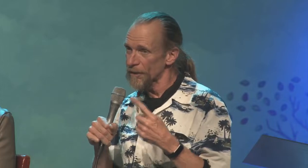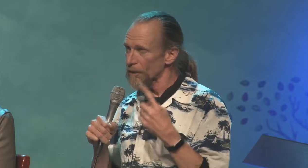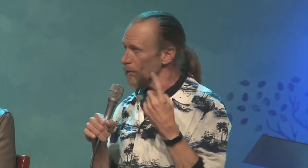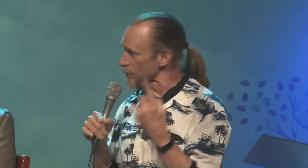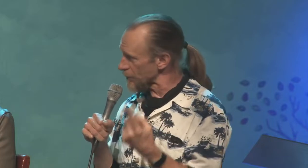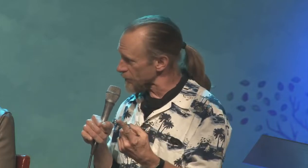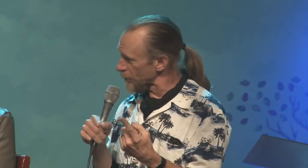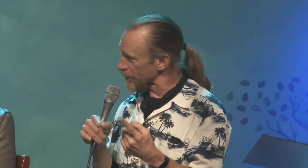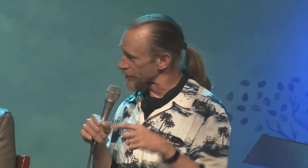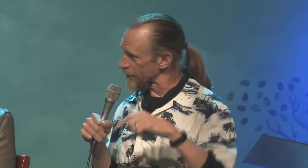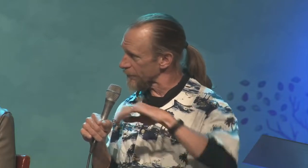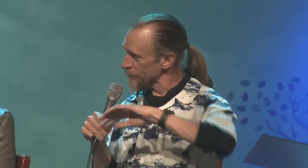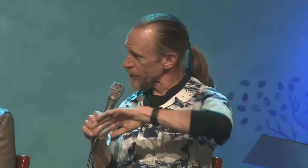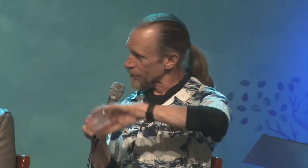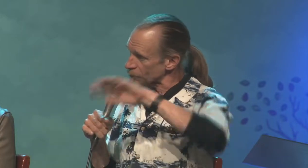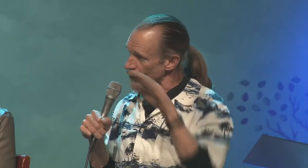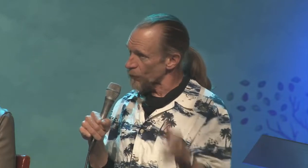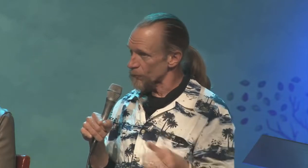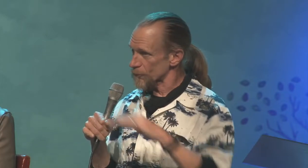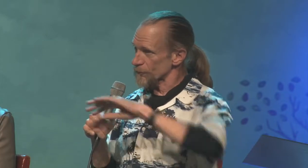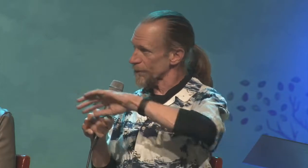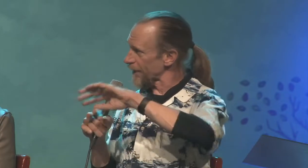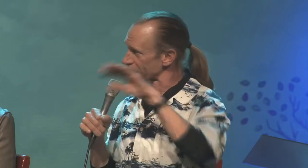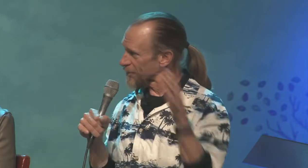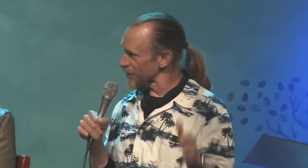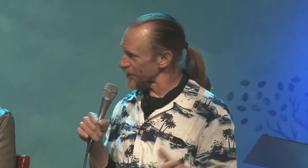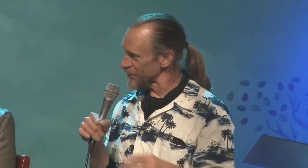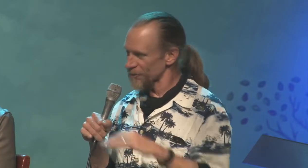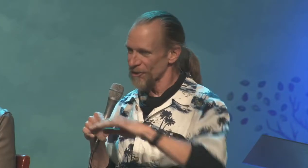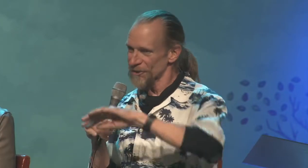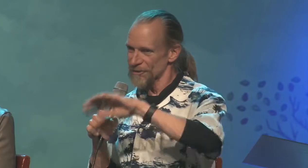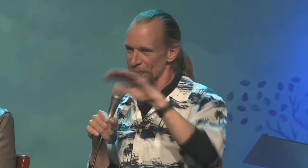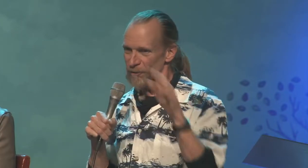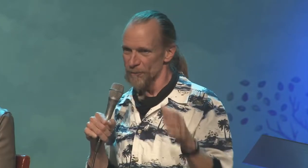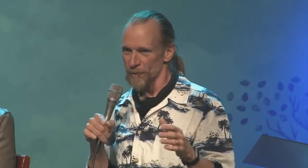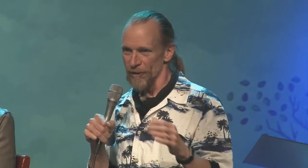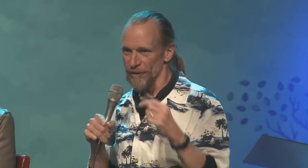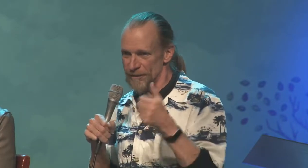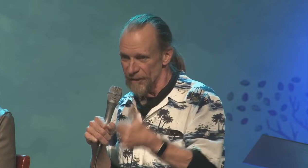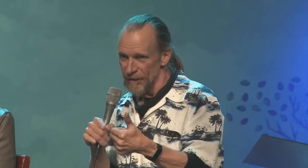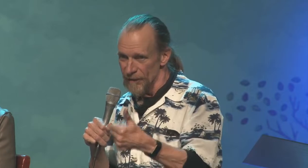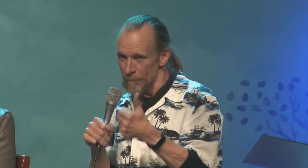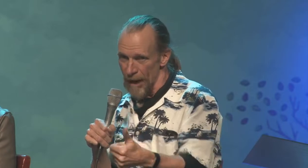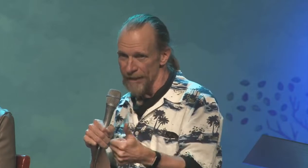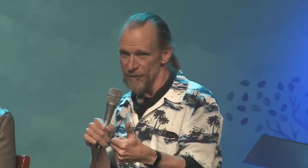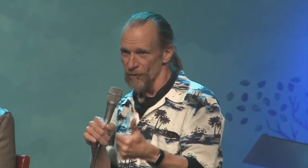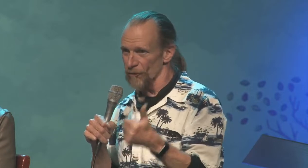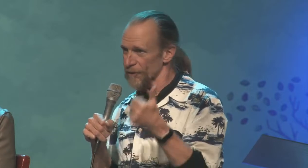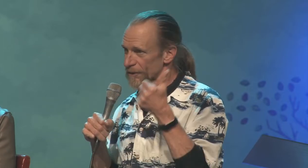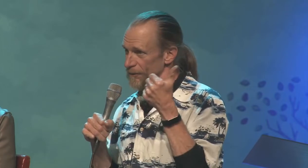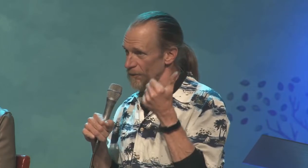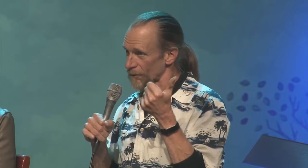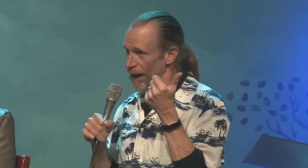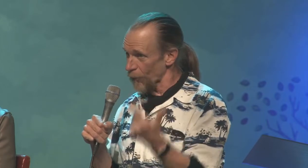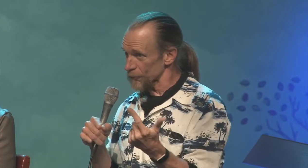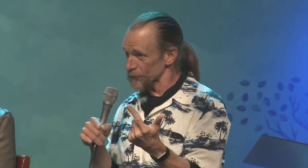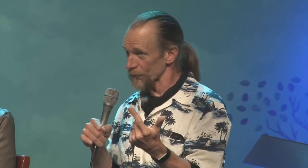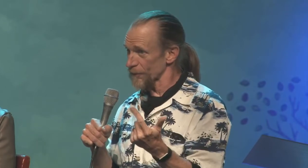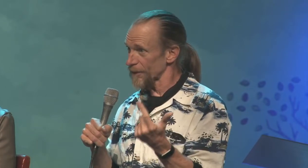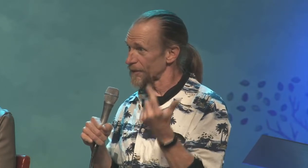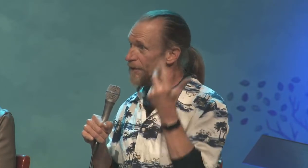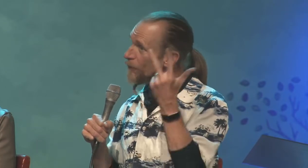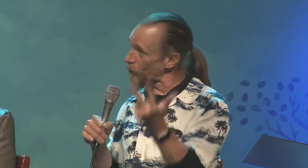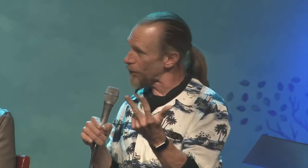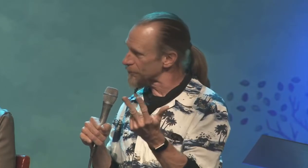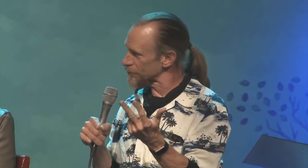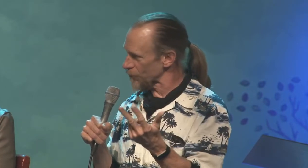one where we talked about the domes, or the eggshell, I think you called it, the domes, where it's the my story, the our